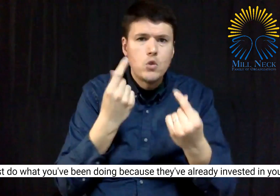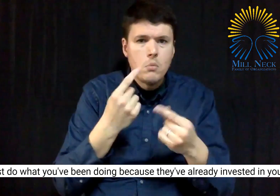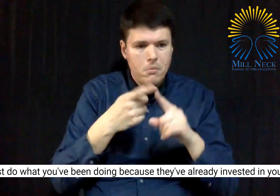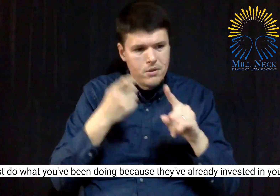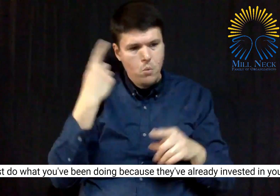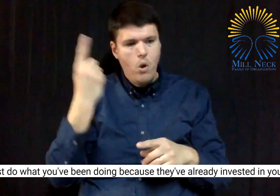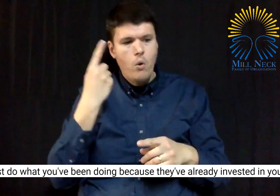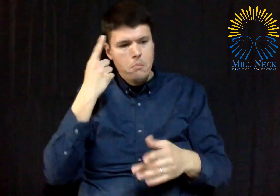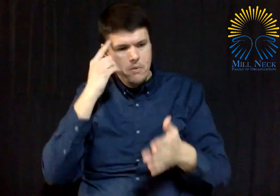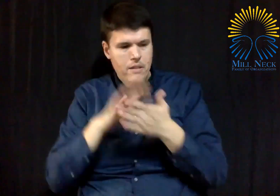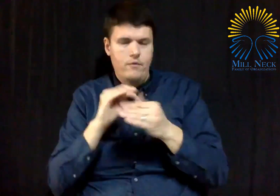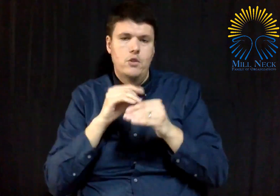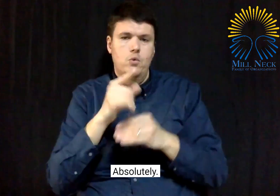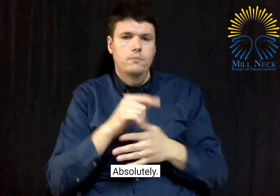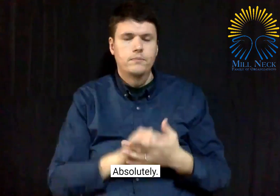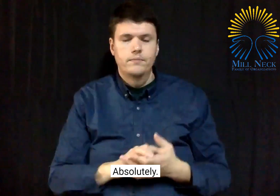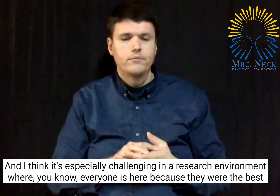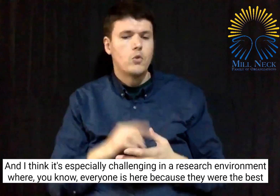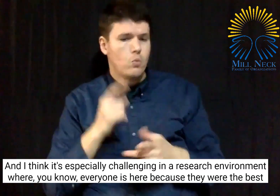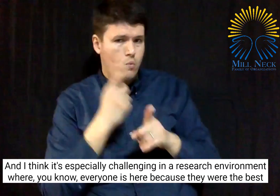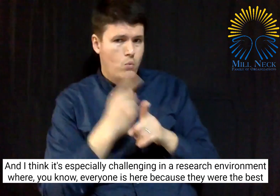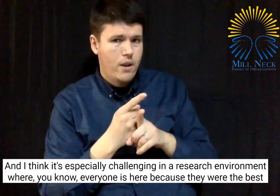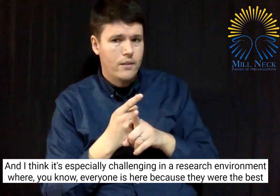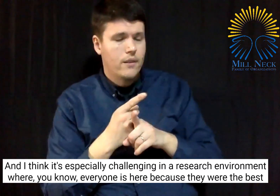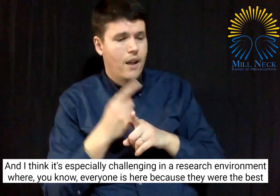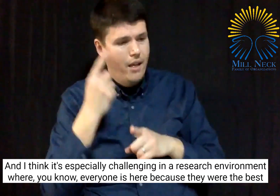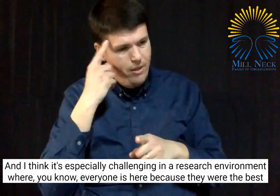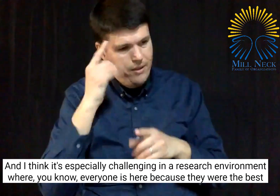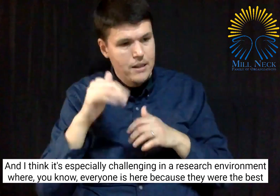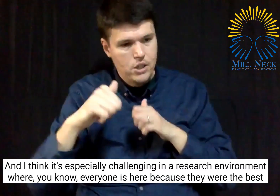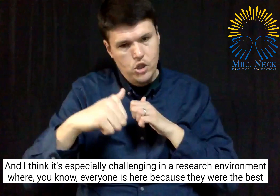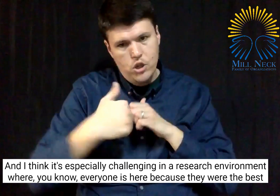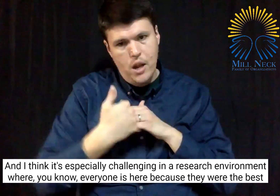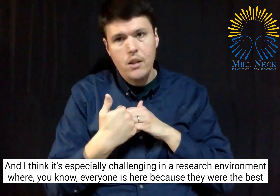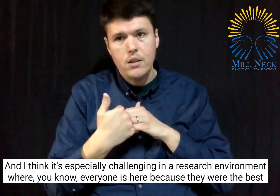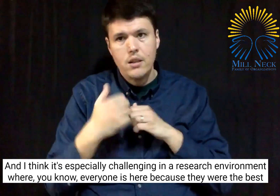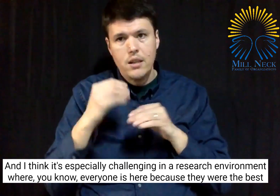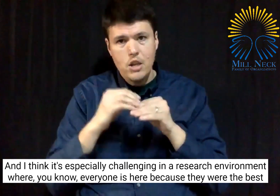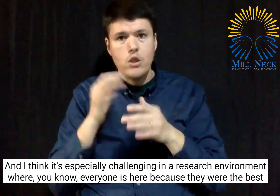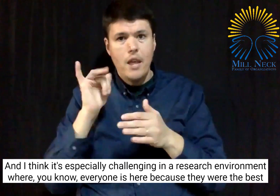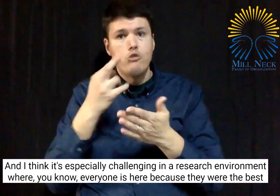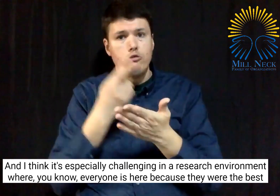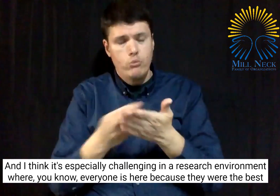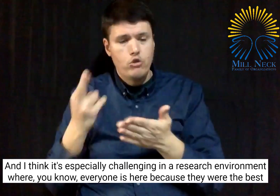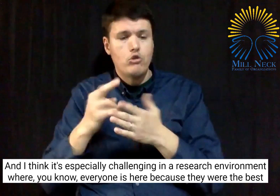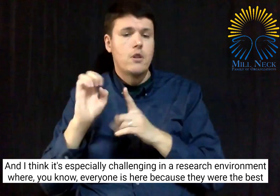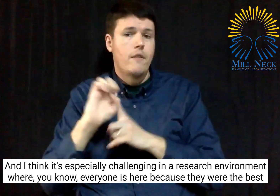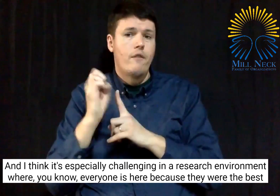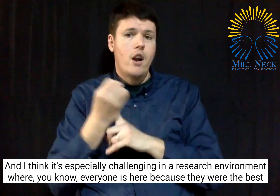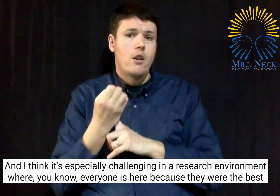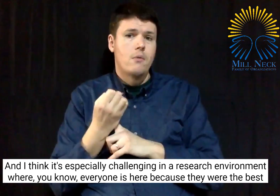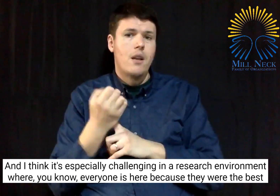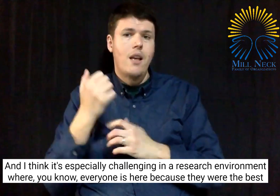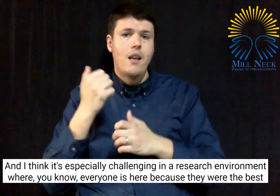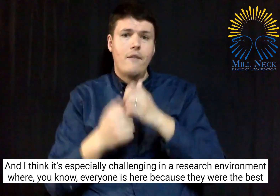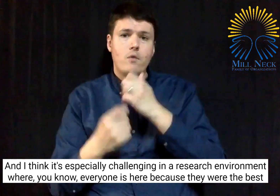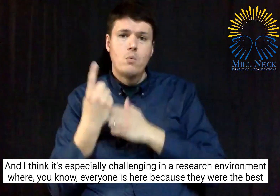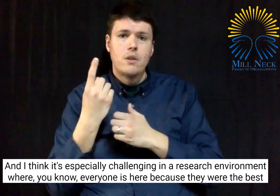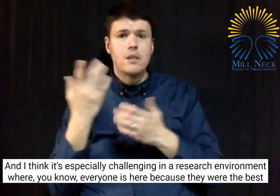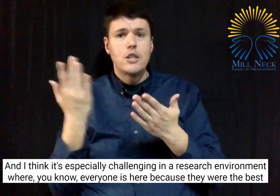you. Absolutely. And I think it's especially challenging in a research environment where, everyone is here because